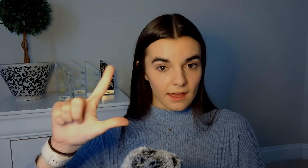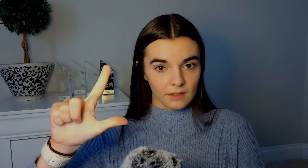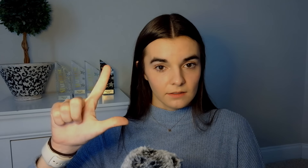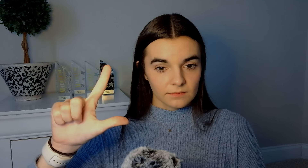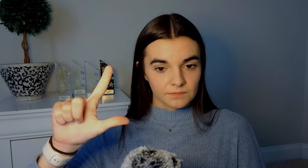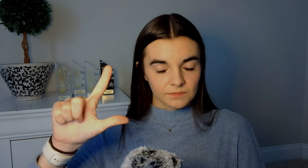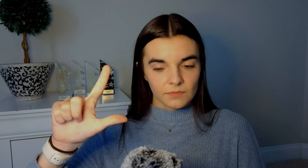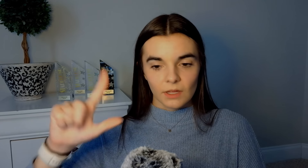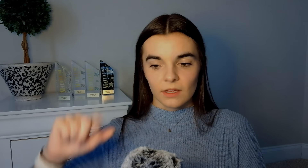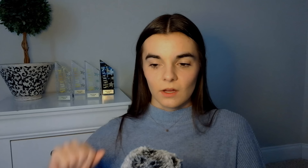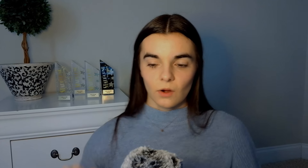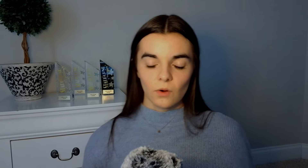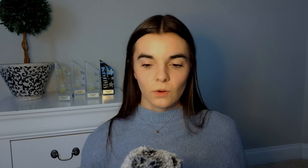ASL or